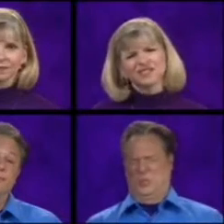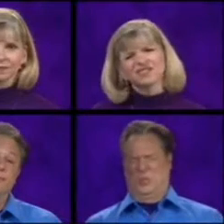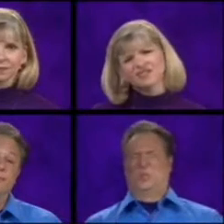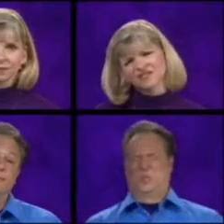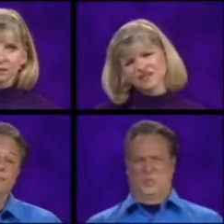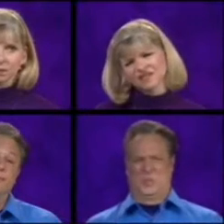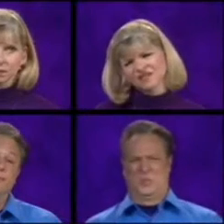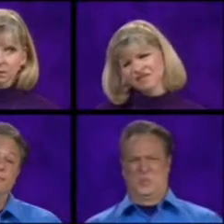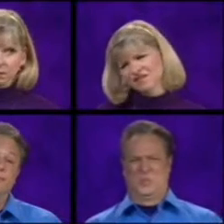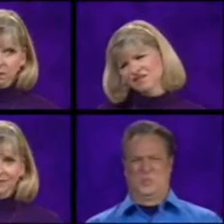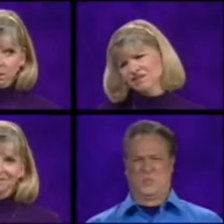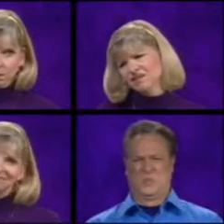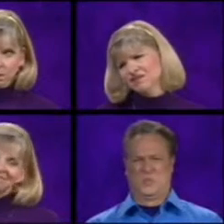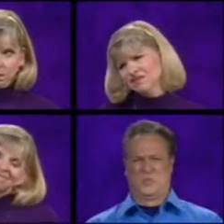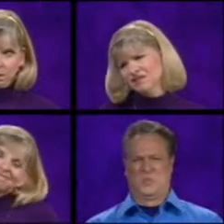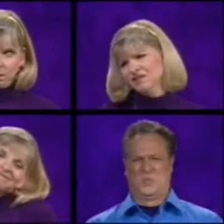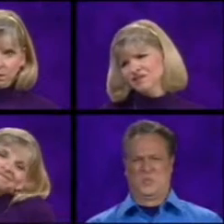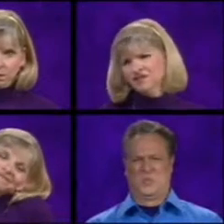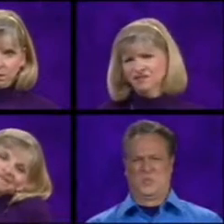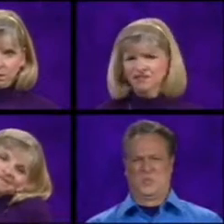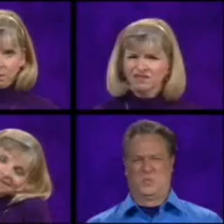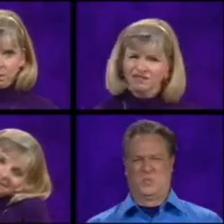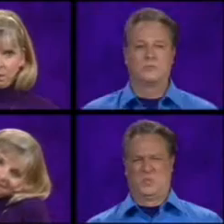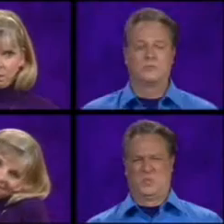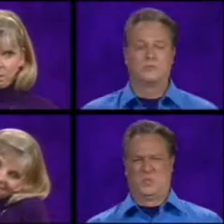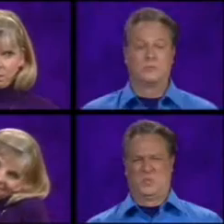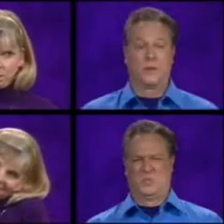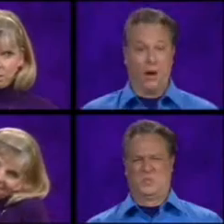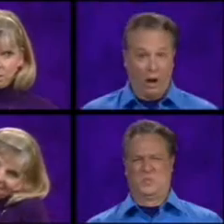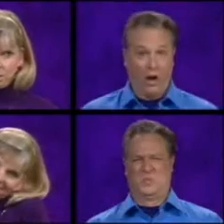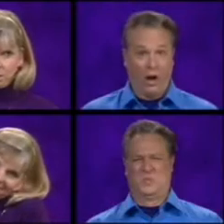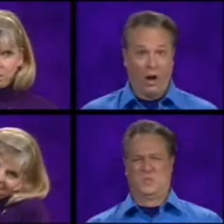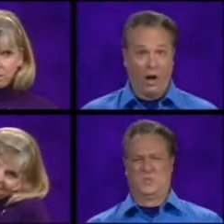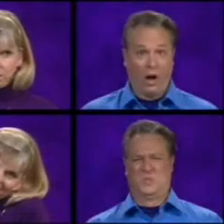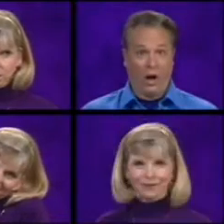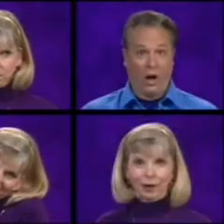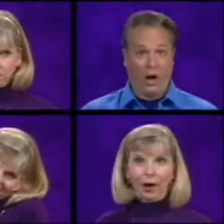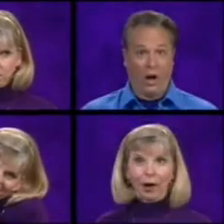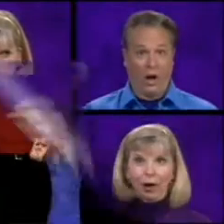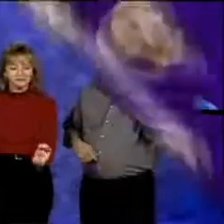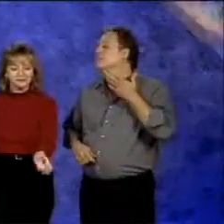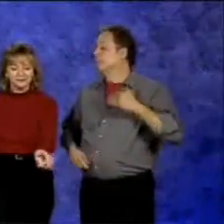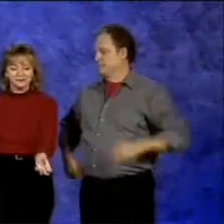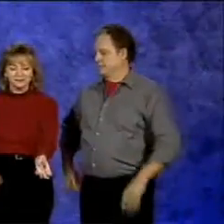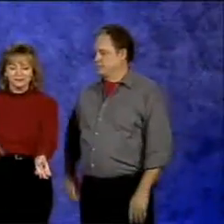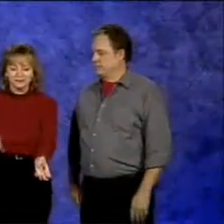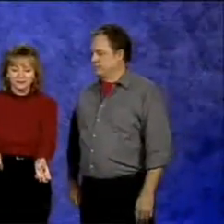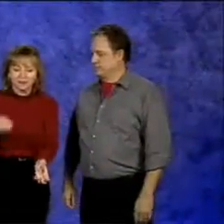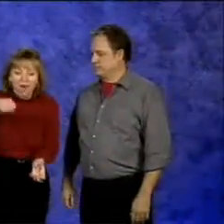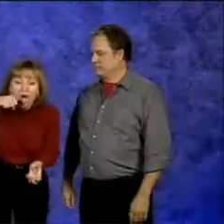expressions, and how very, very important your facial expressions are in sign language. In Lesson 3, you learned that you